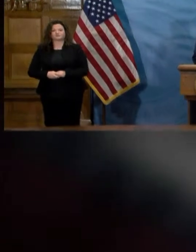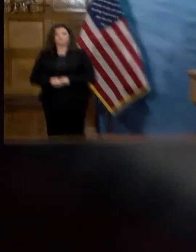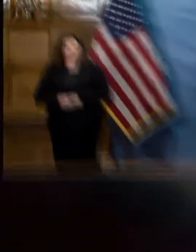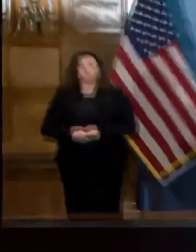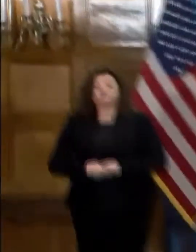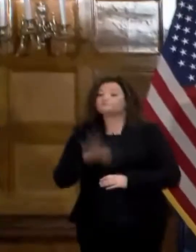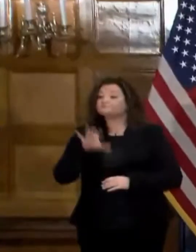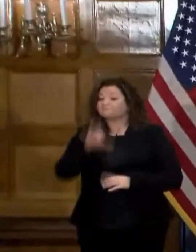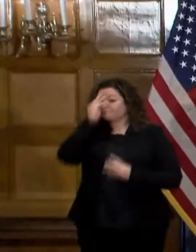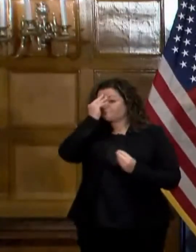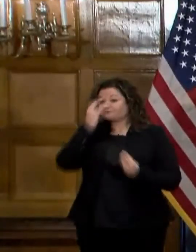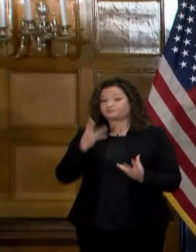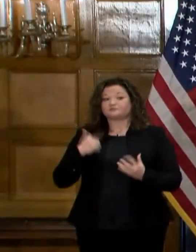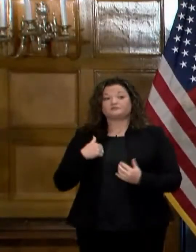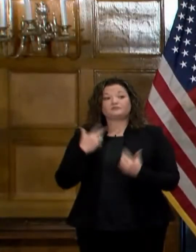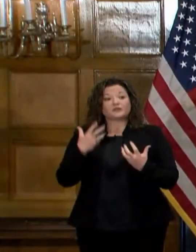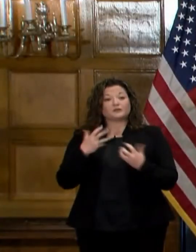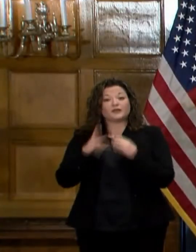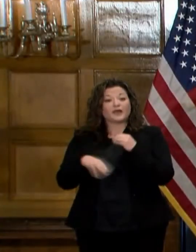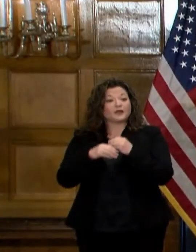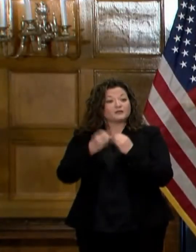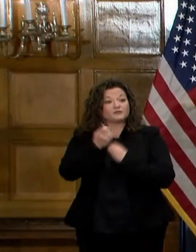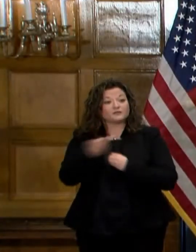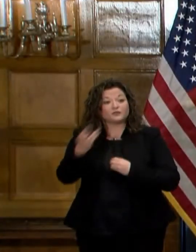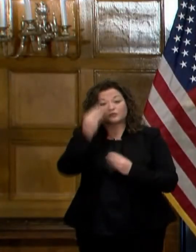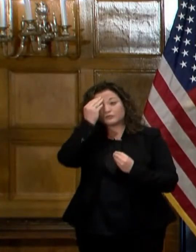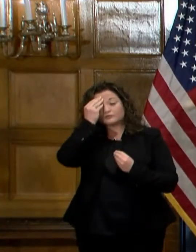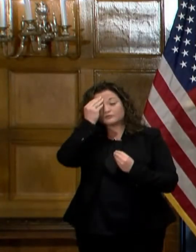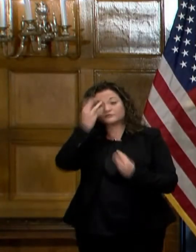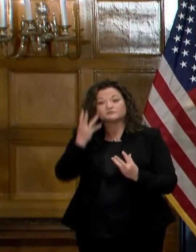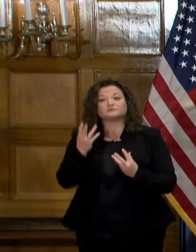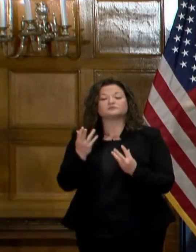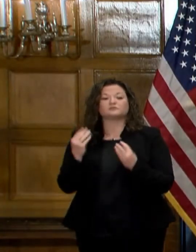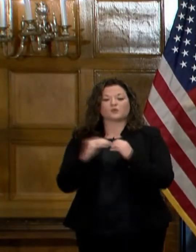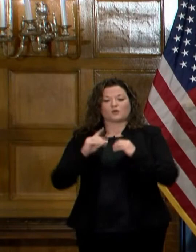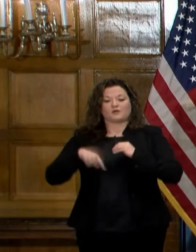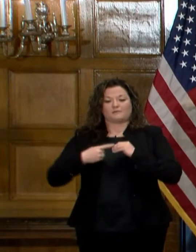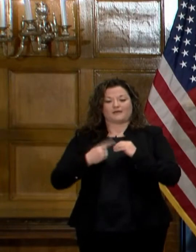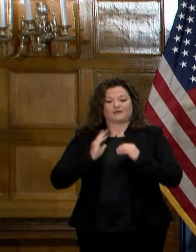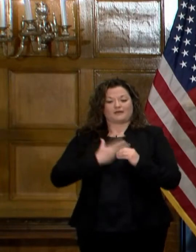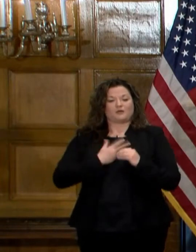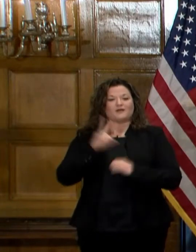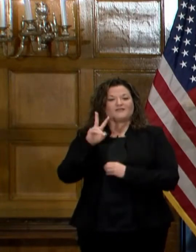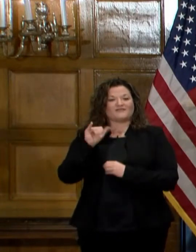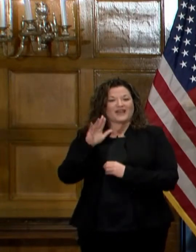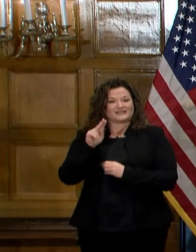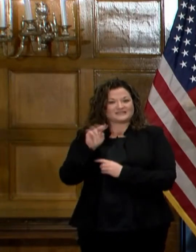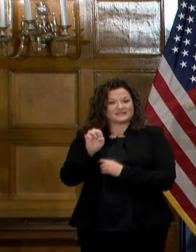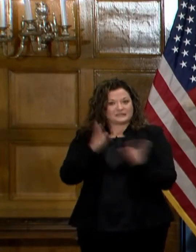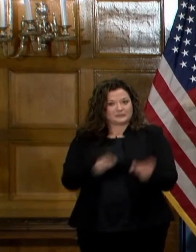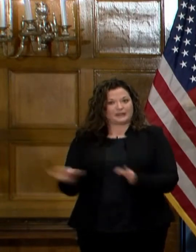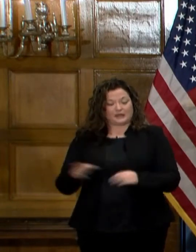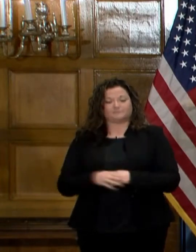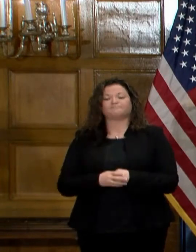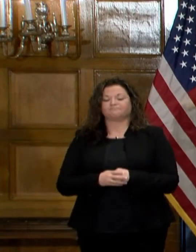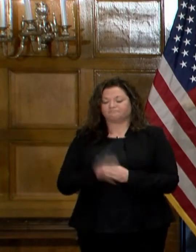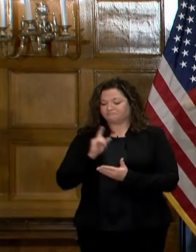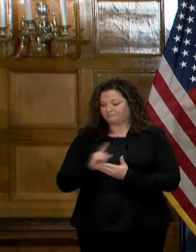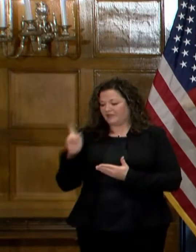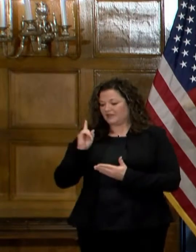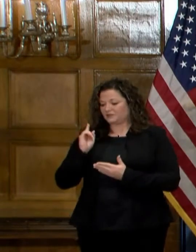With that, I want to say a couple more things about our vaccination plans. As you know, last week I